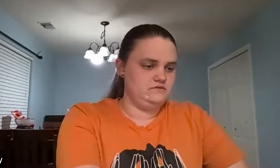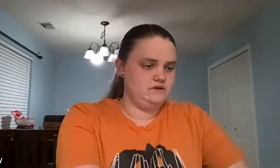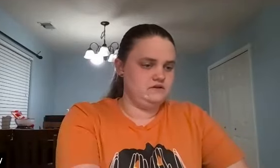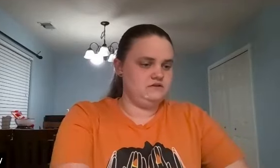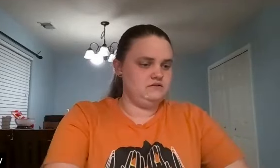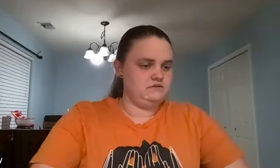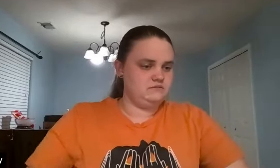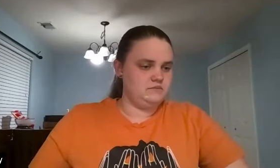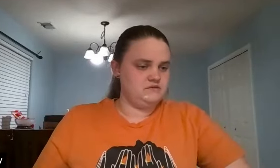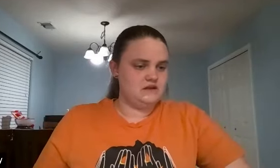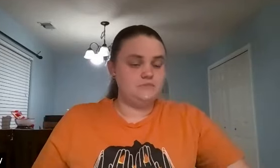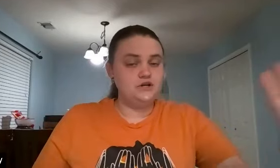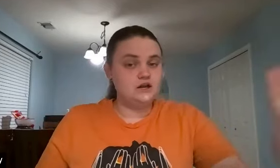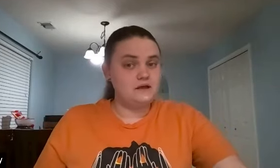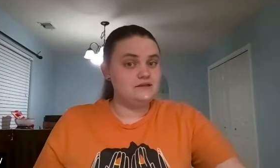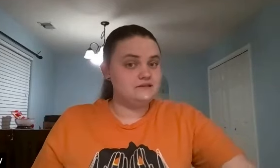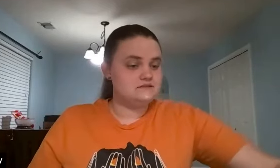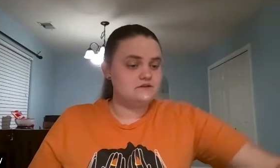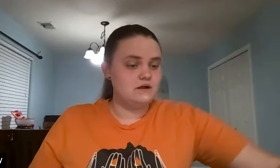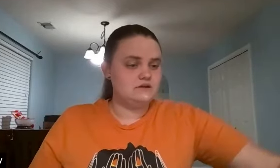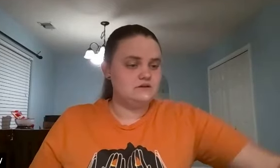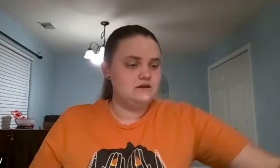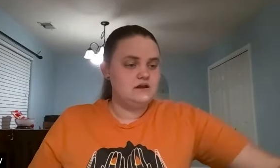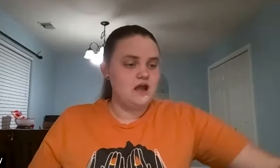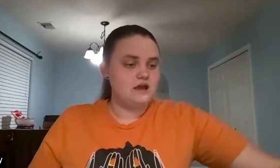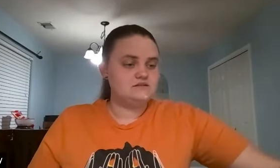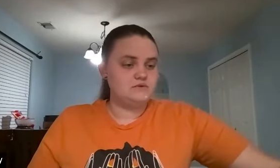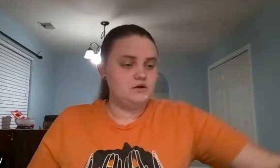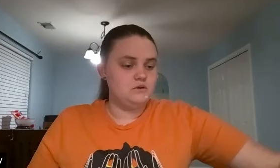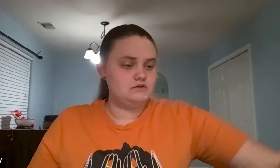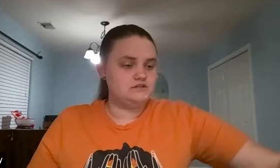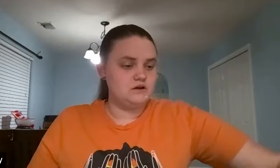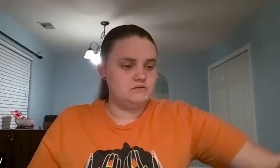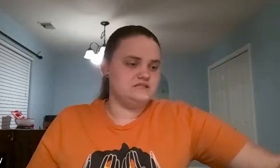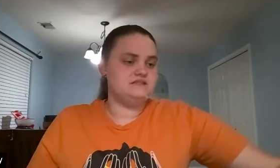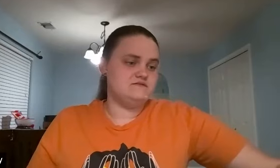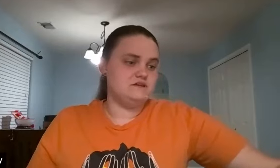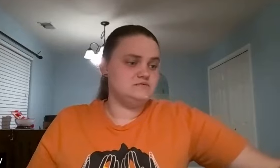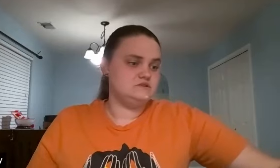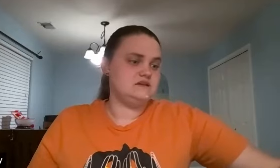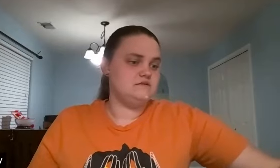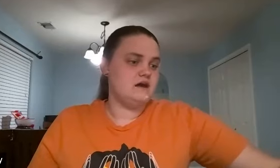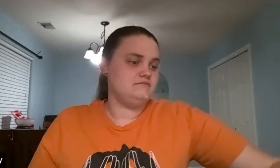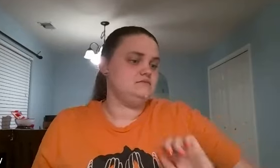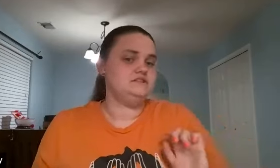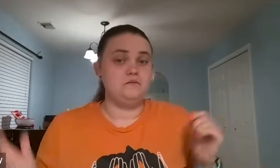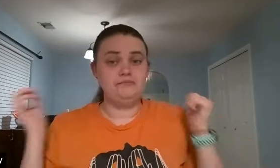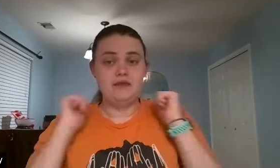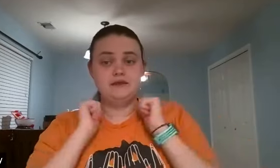If I can, let me put that. I'm putting it on my list so I can ask my coworkers tomorrow. What's the sign for this? What's the sign for that? So